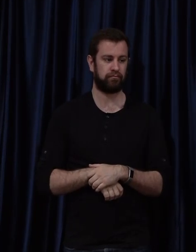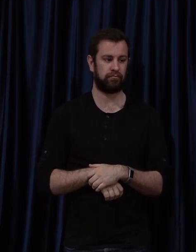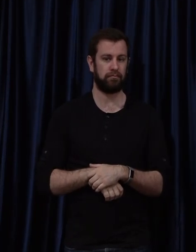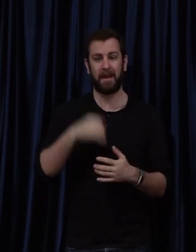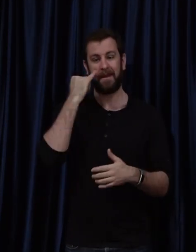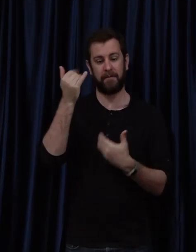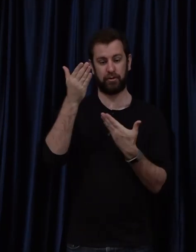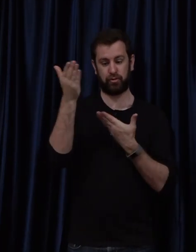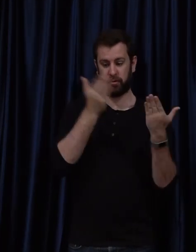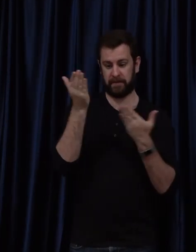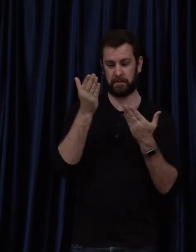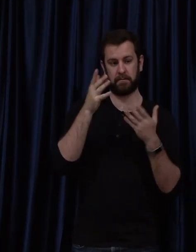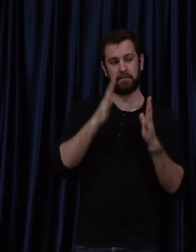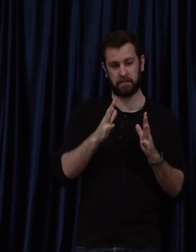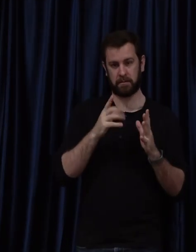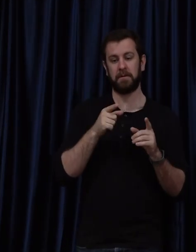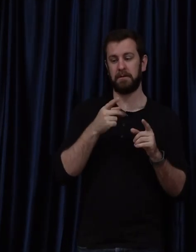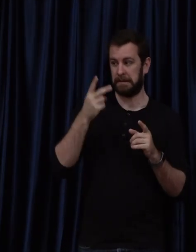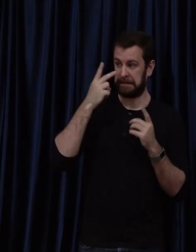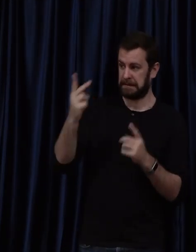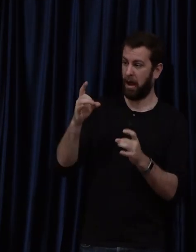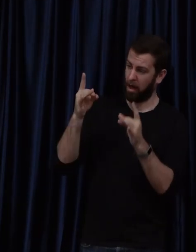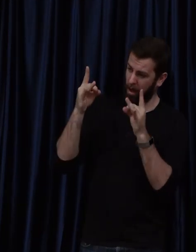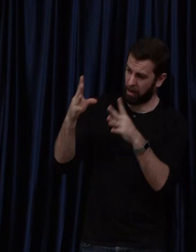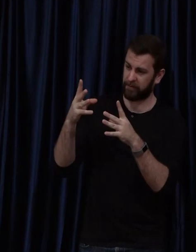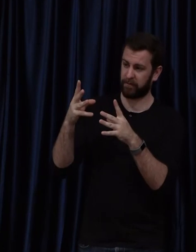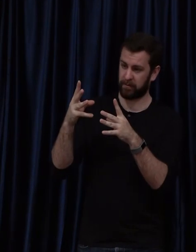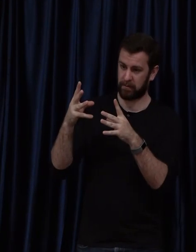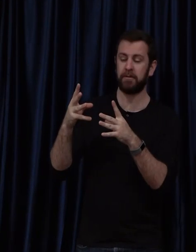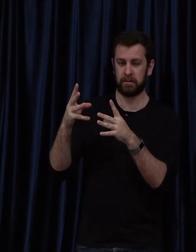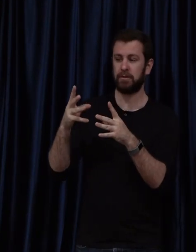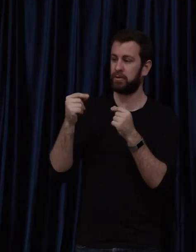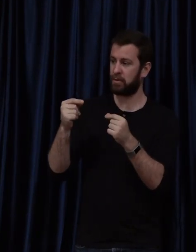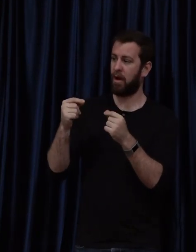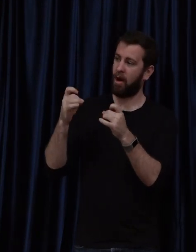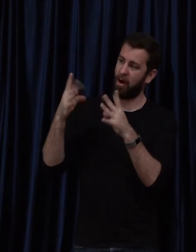a servant views the atrocities of other humans to